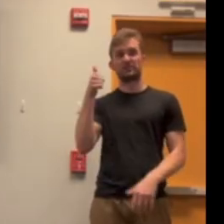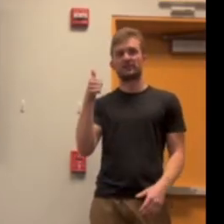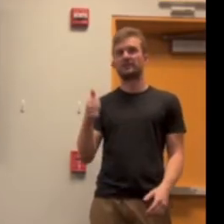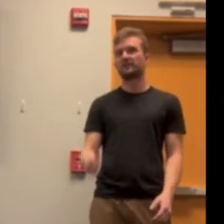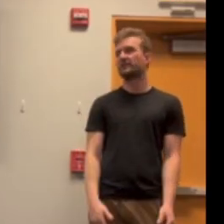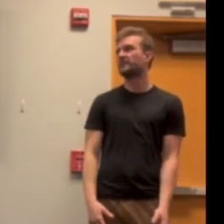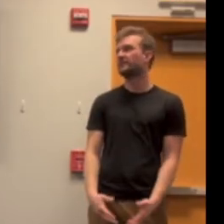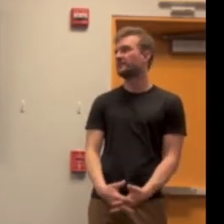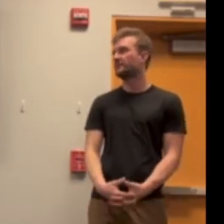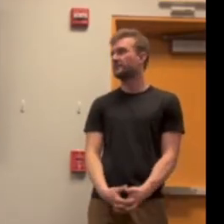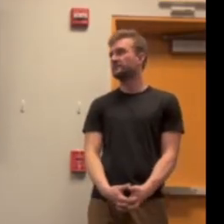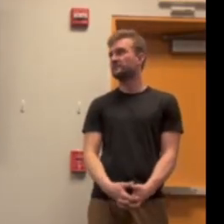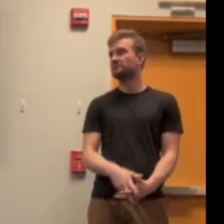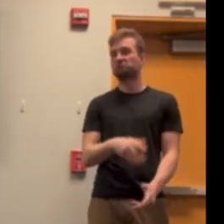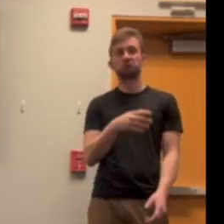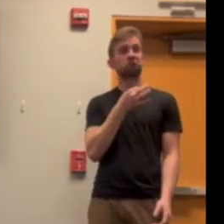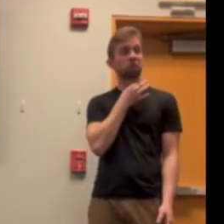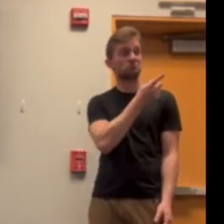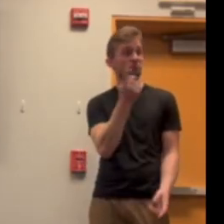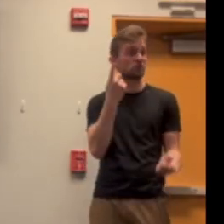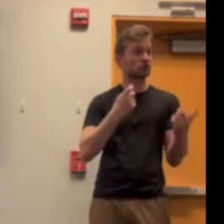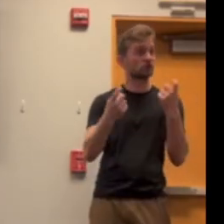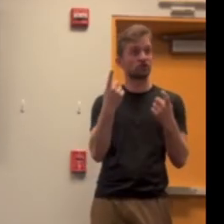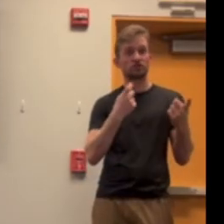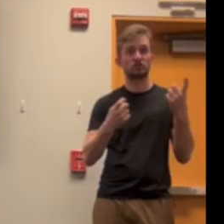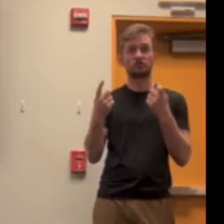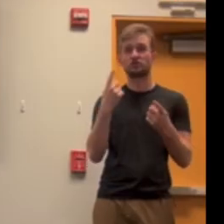Yeah. So if anybody have a question about the bank versus credit union,